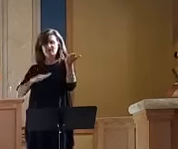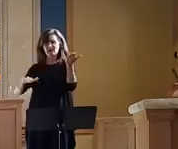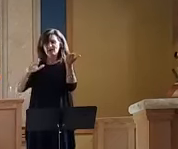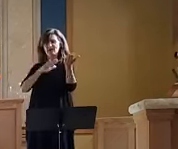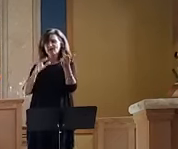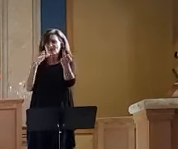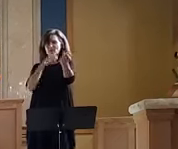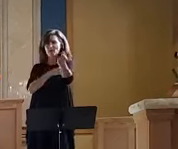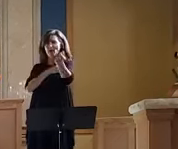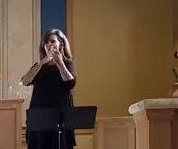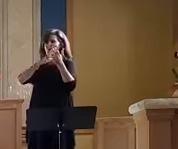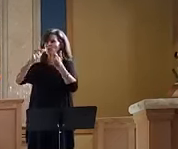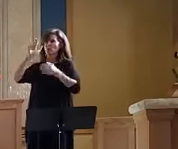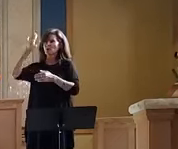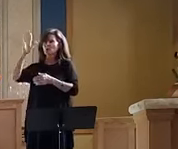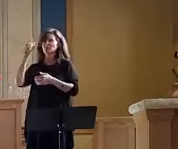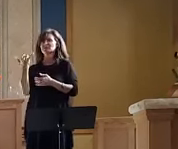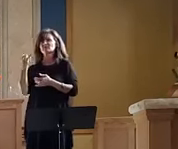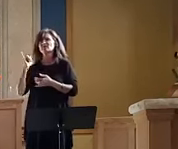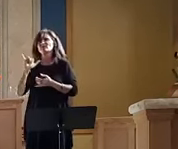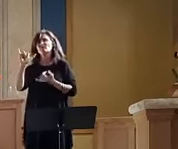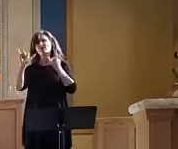the power, and the glory of